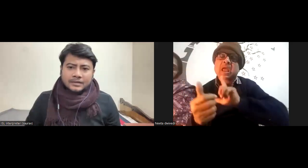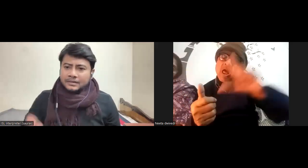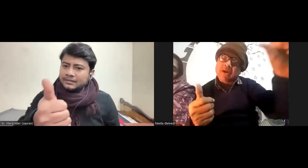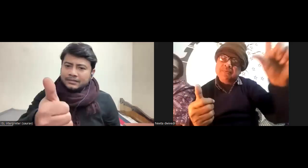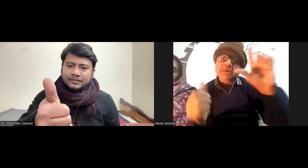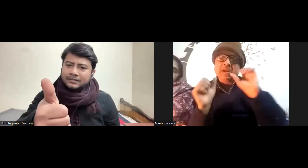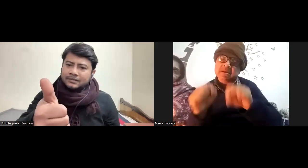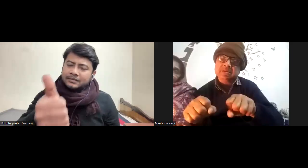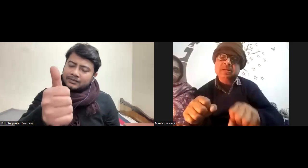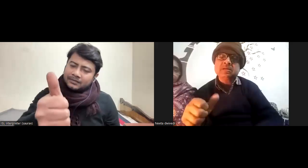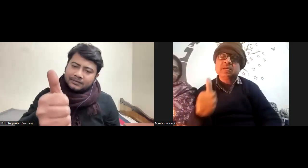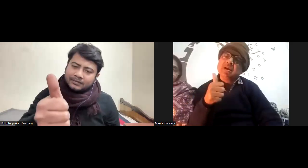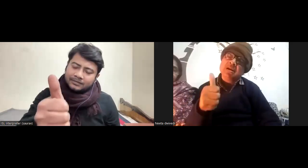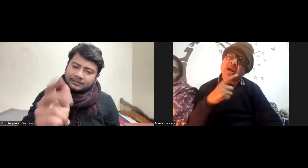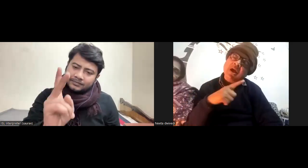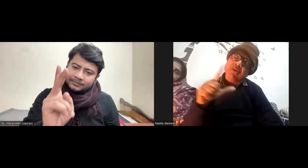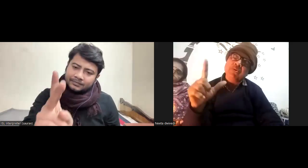need.